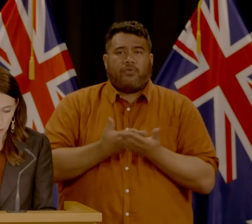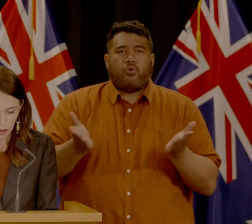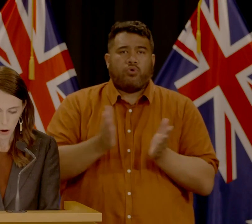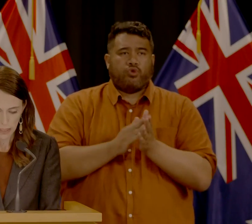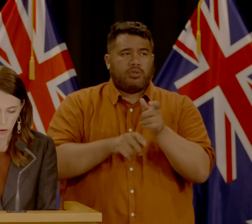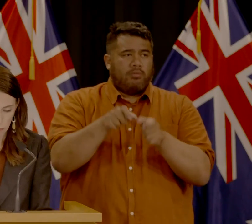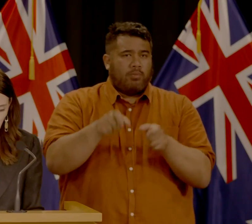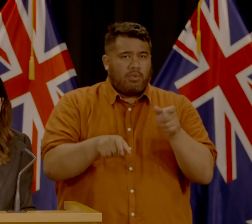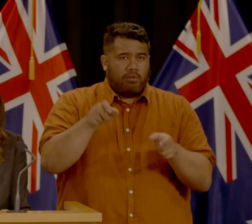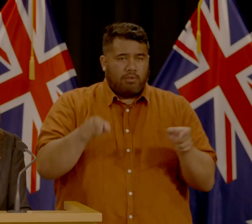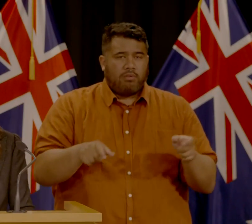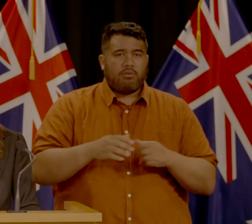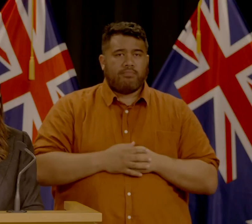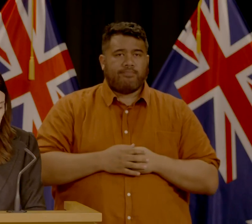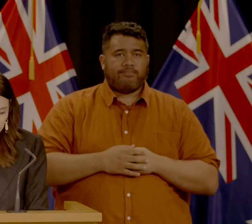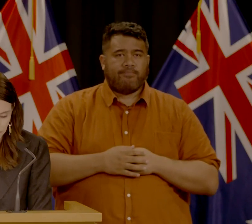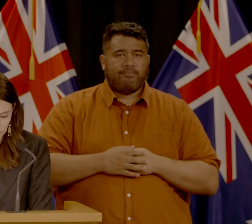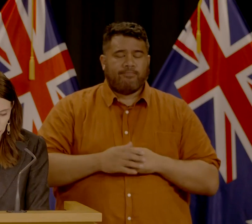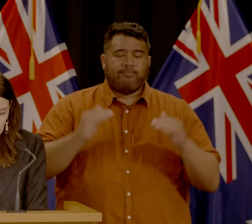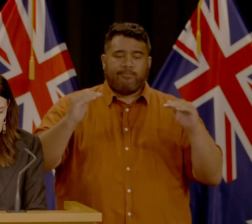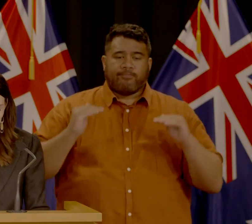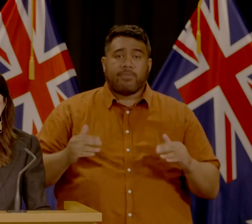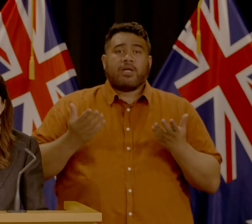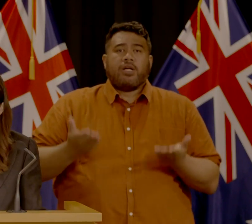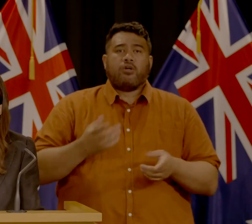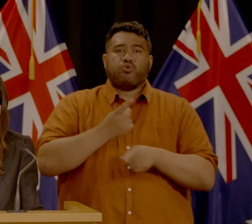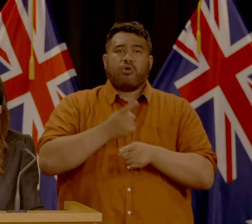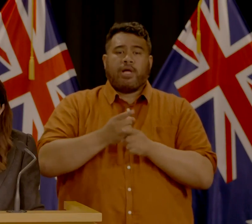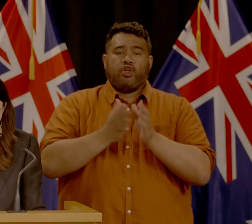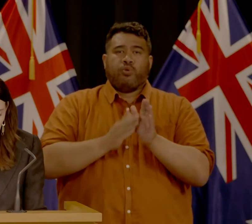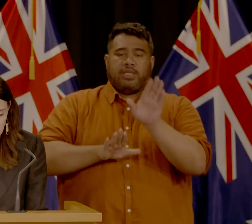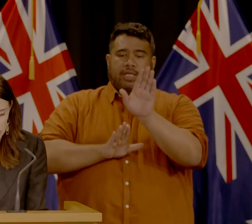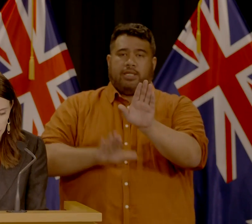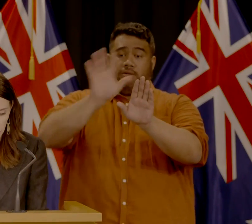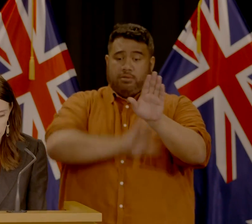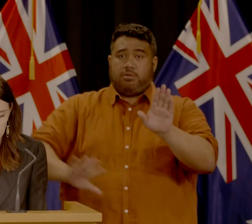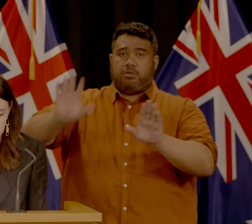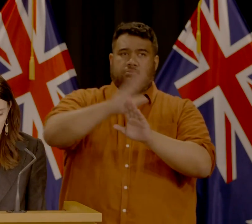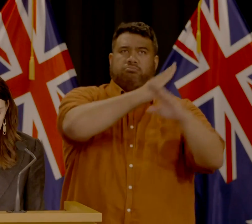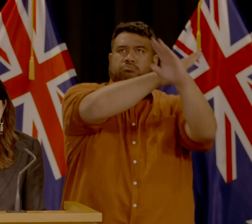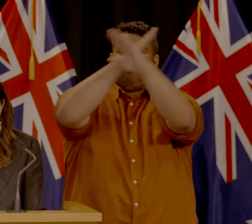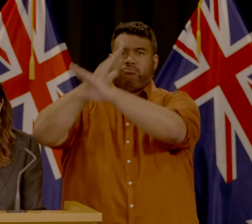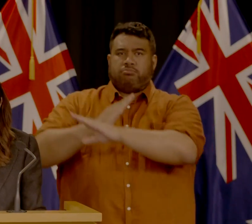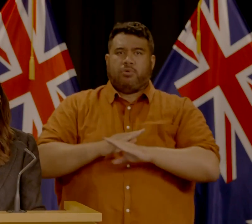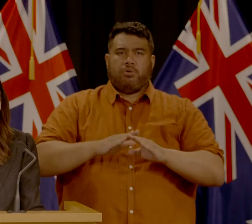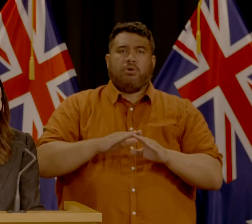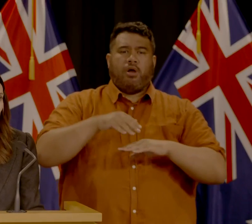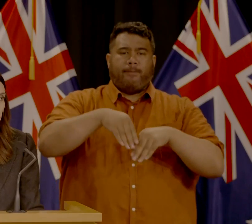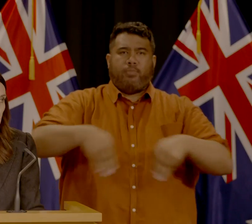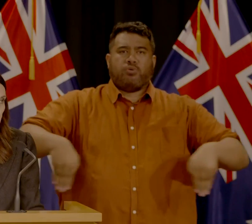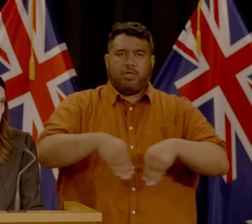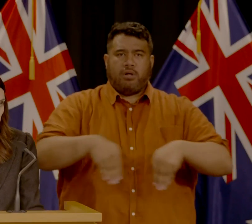Finally, I want to comment on border issues. There will be zero tolerance for those who do not follow the rules